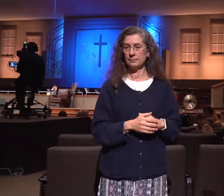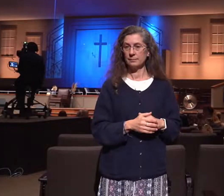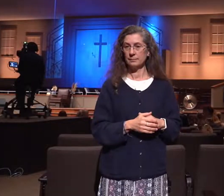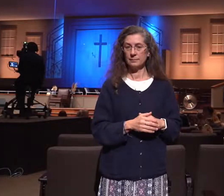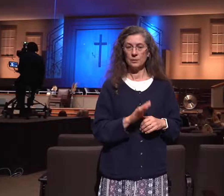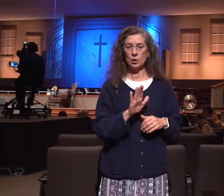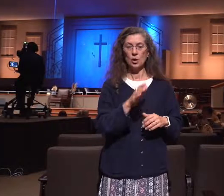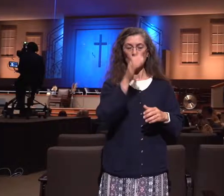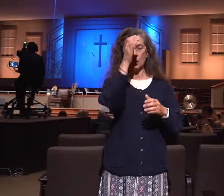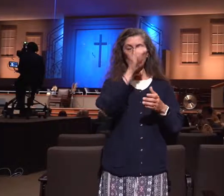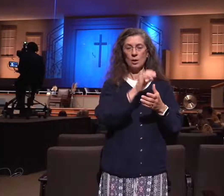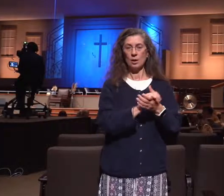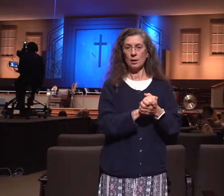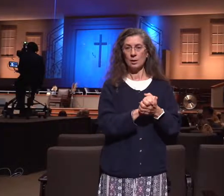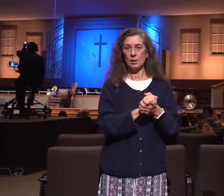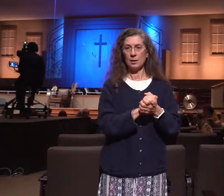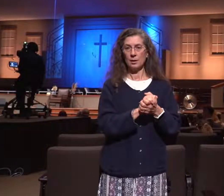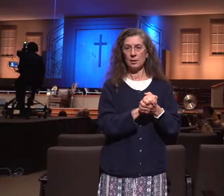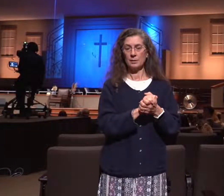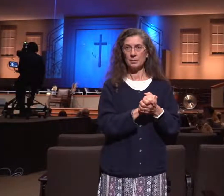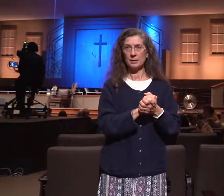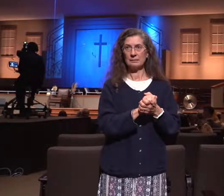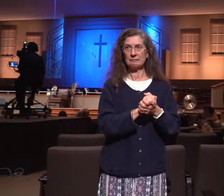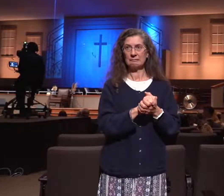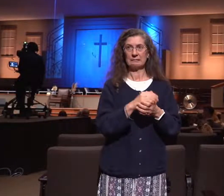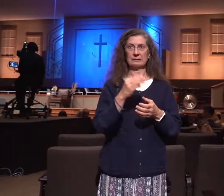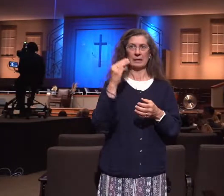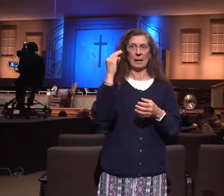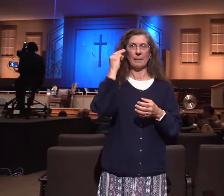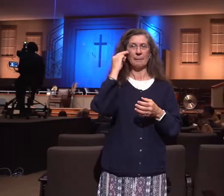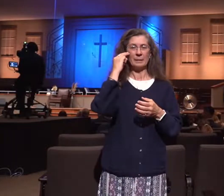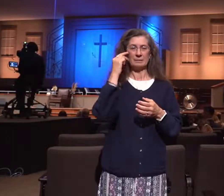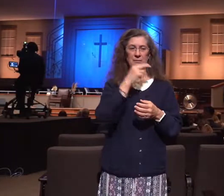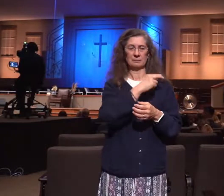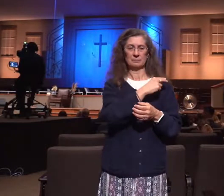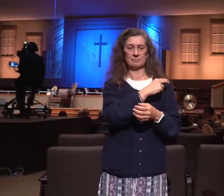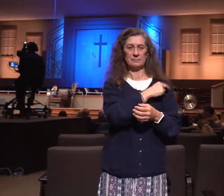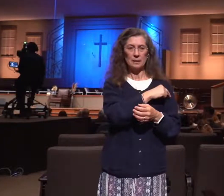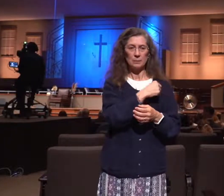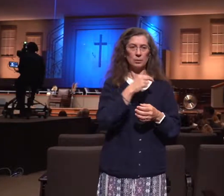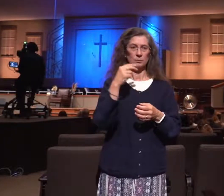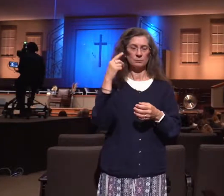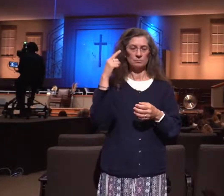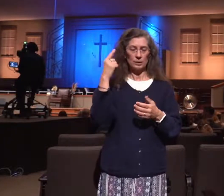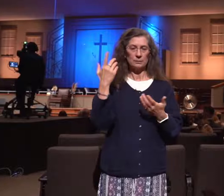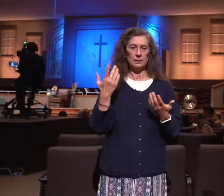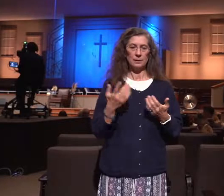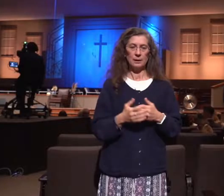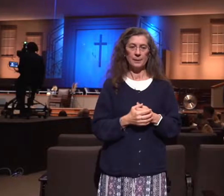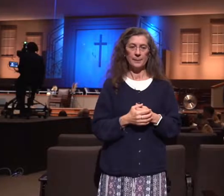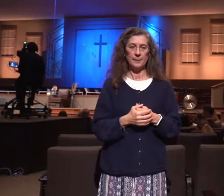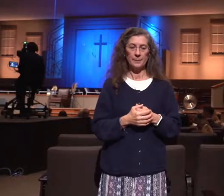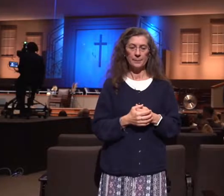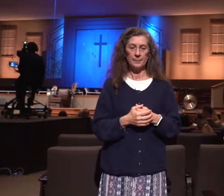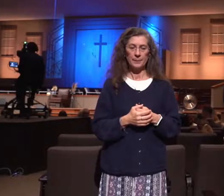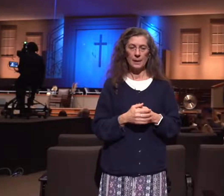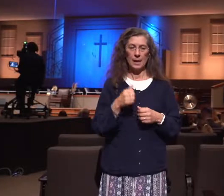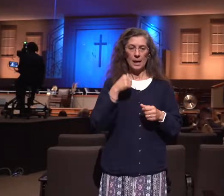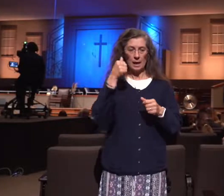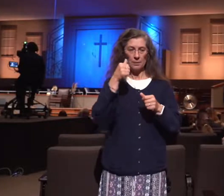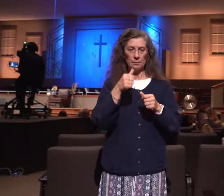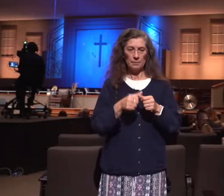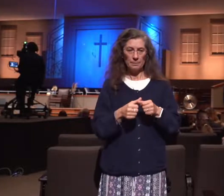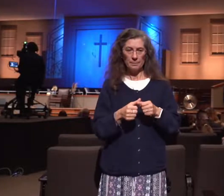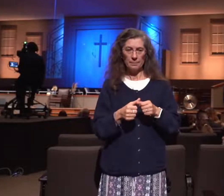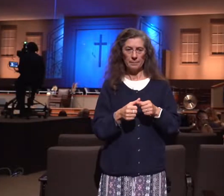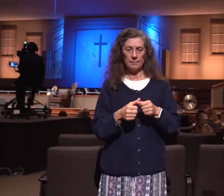her husband was in a mental institution. And I remember that woman at a mission conference